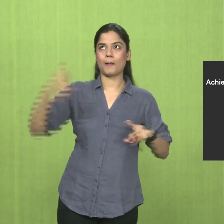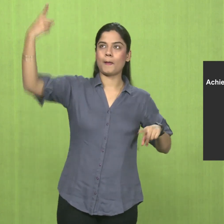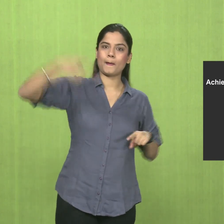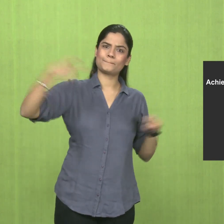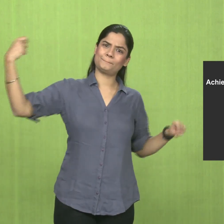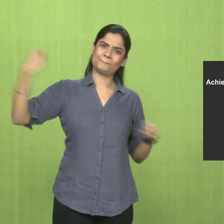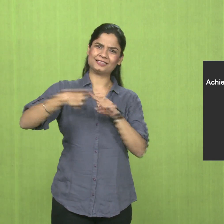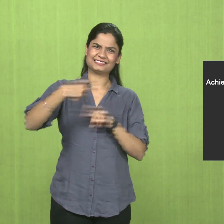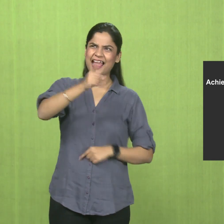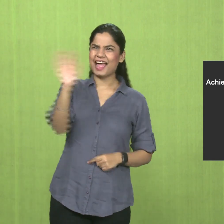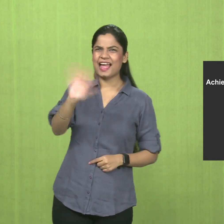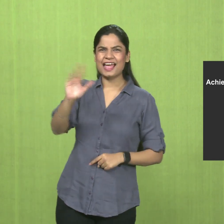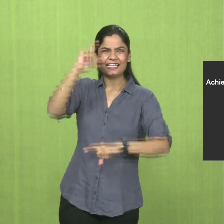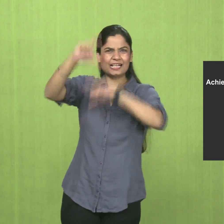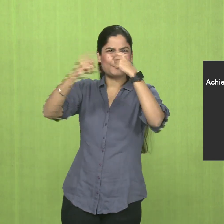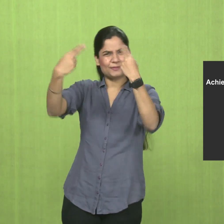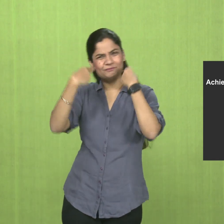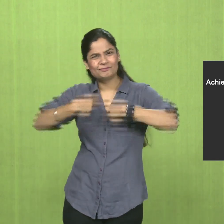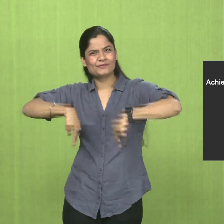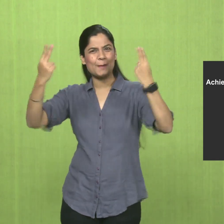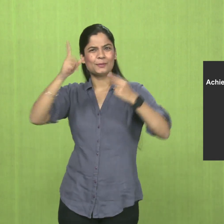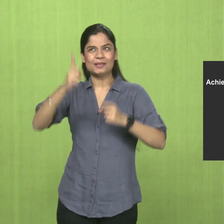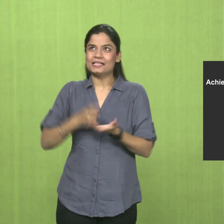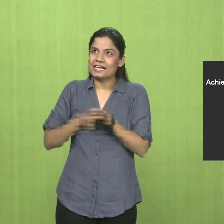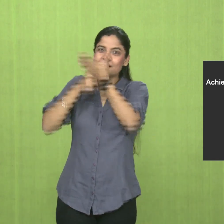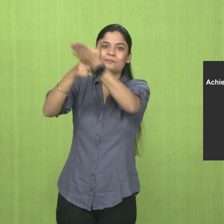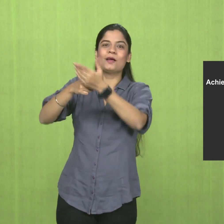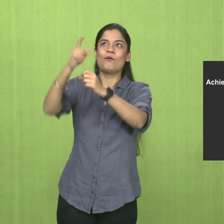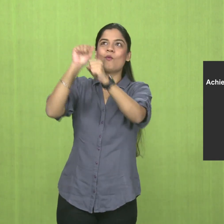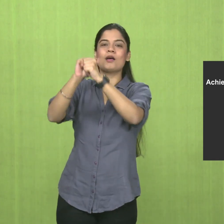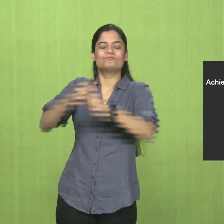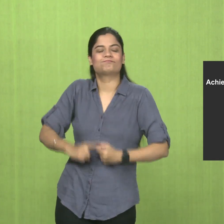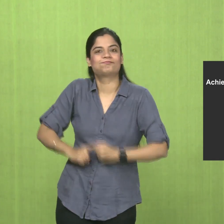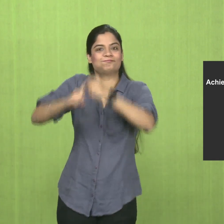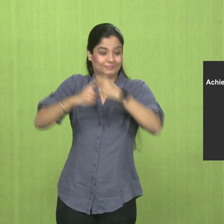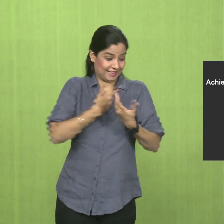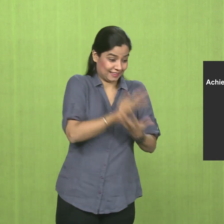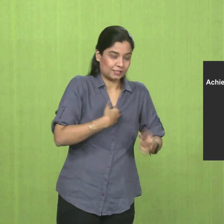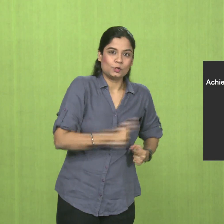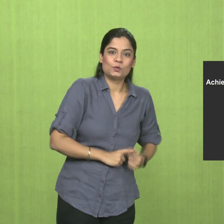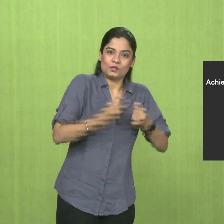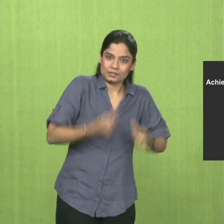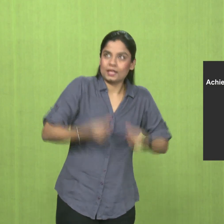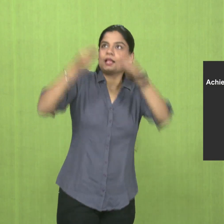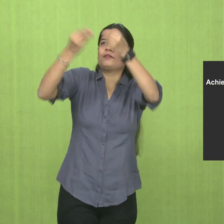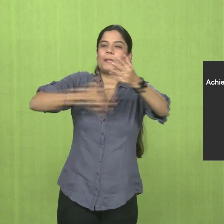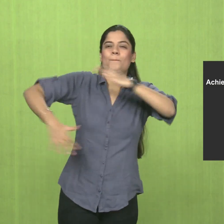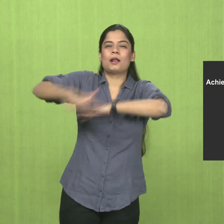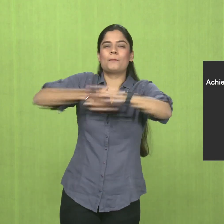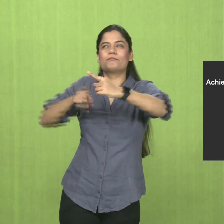we don't work towards that, we will never be able to reach that level. If we want to reach that level, then our quality also